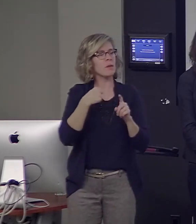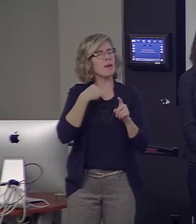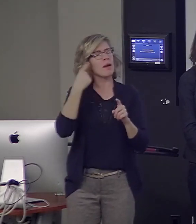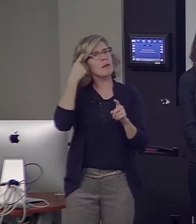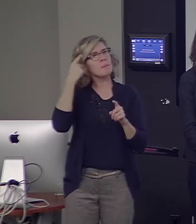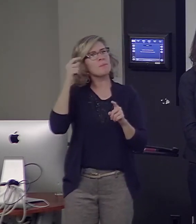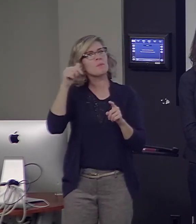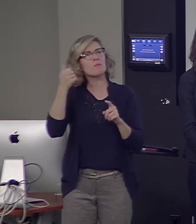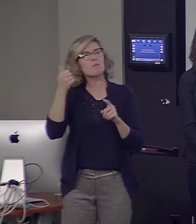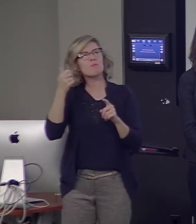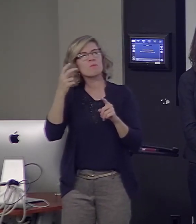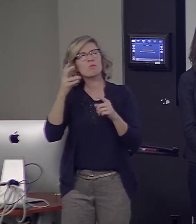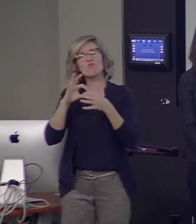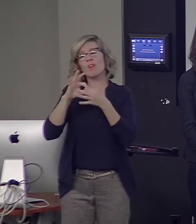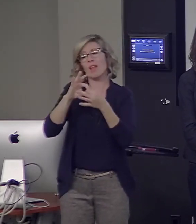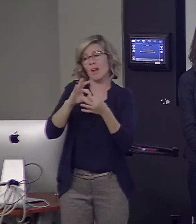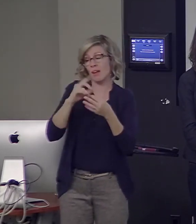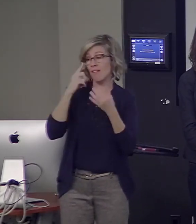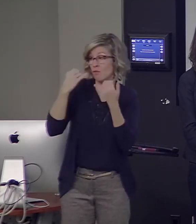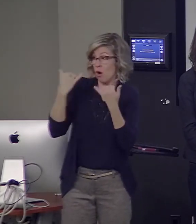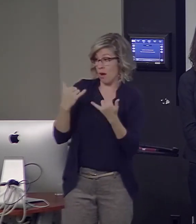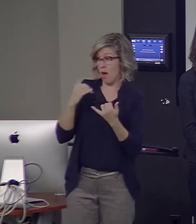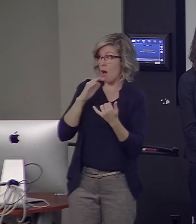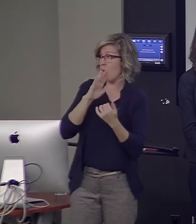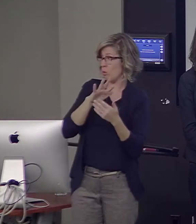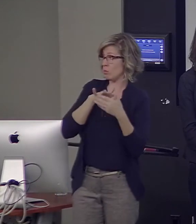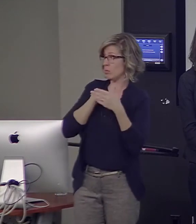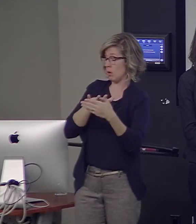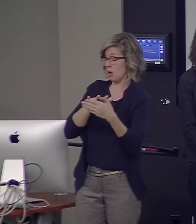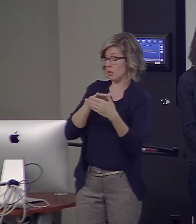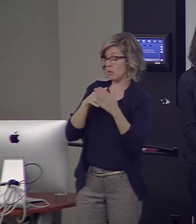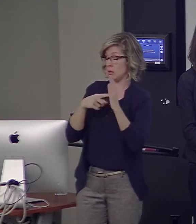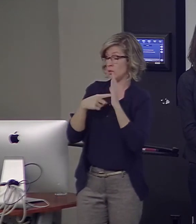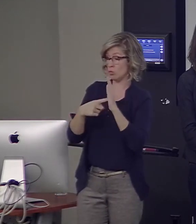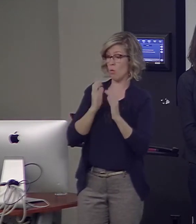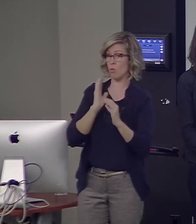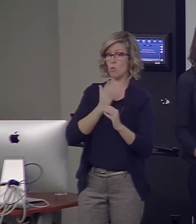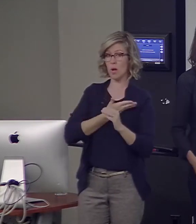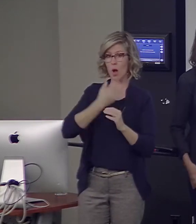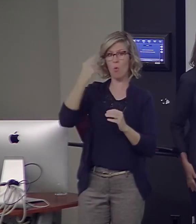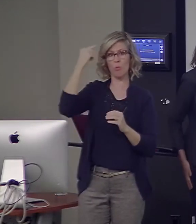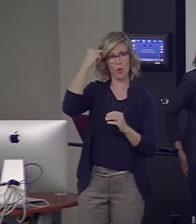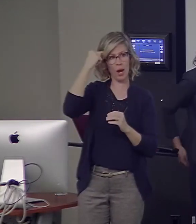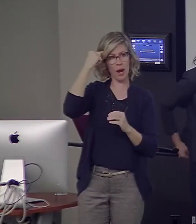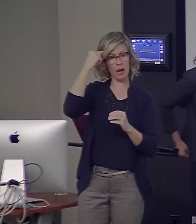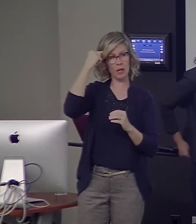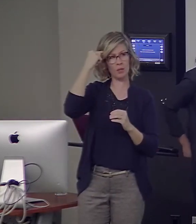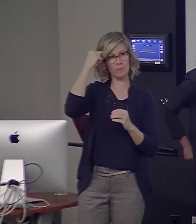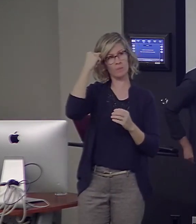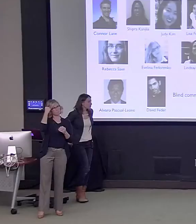to it. So for now, your study shows that our brain is extremely